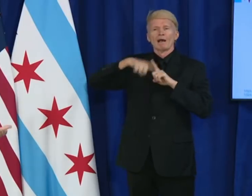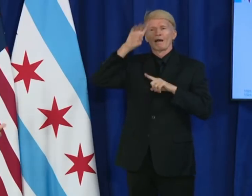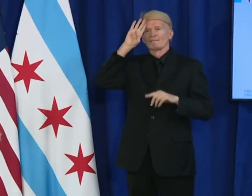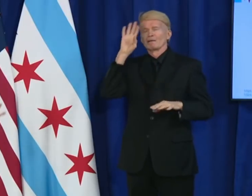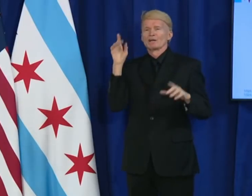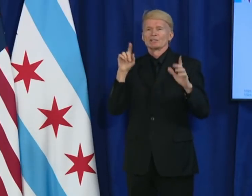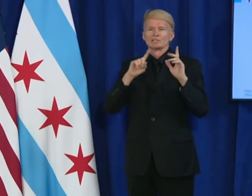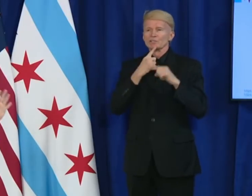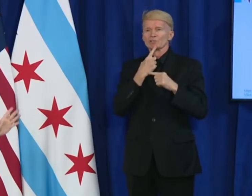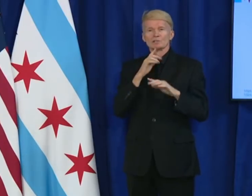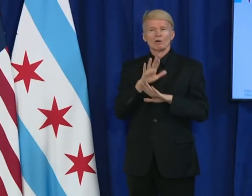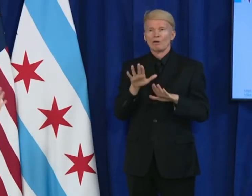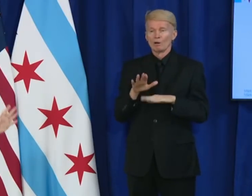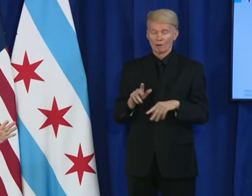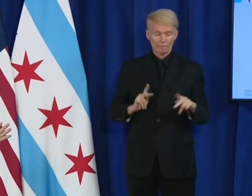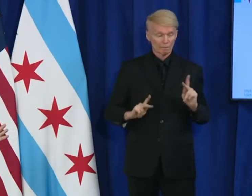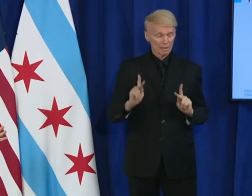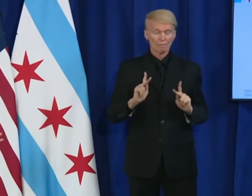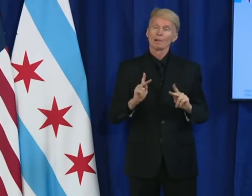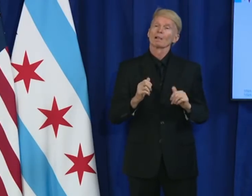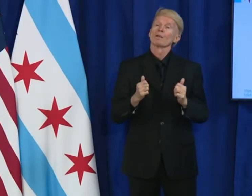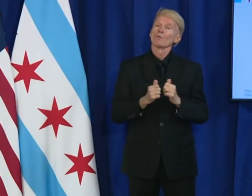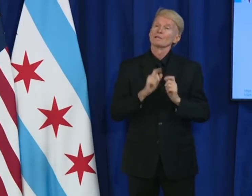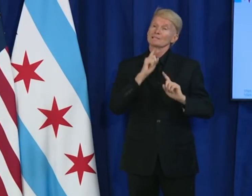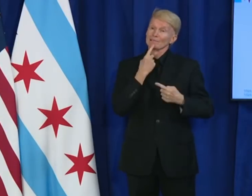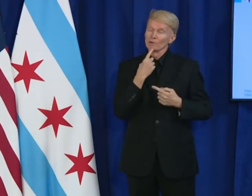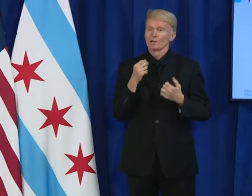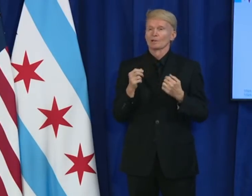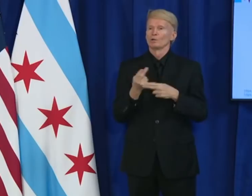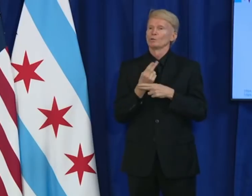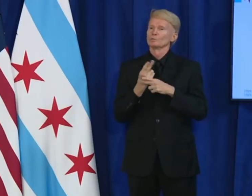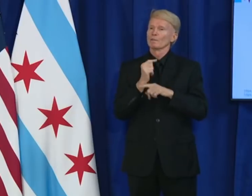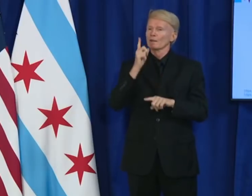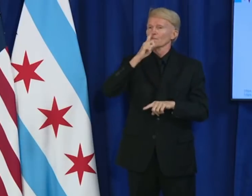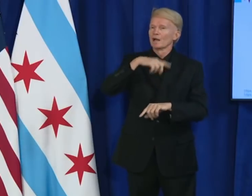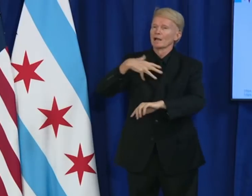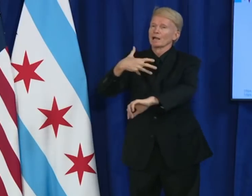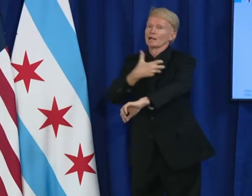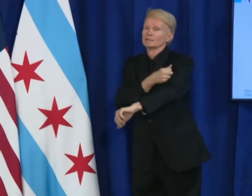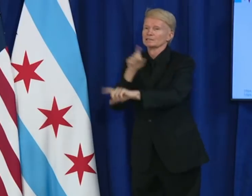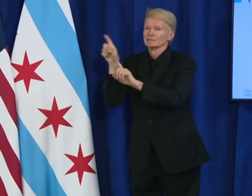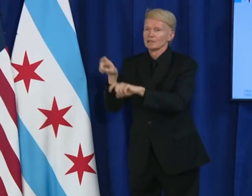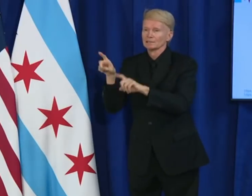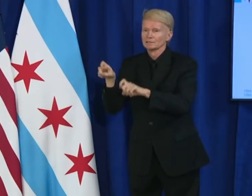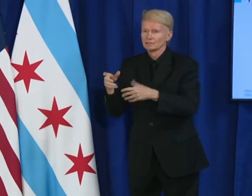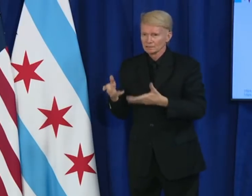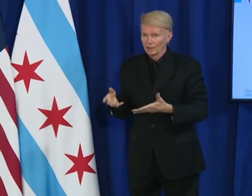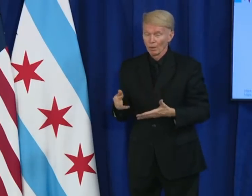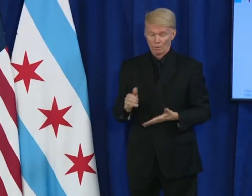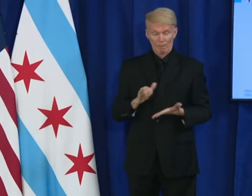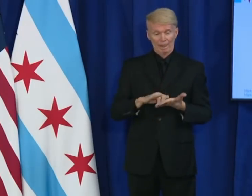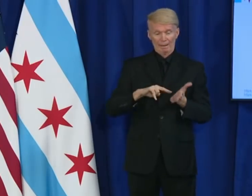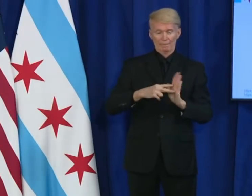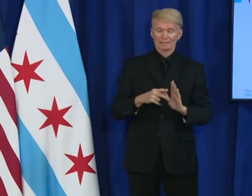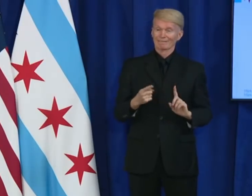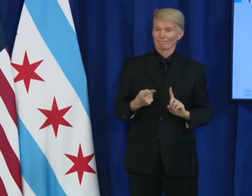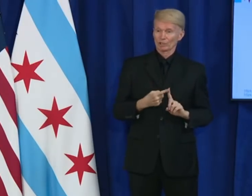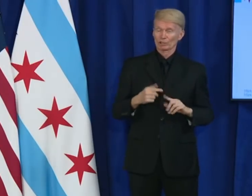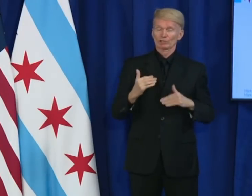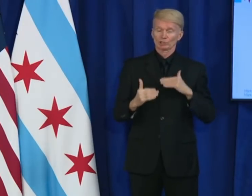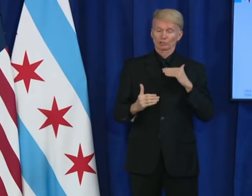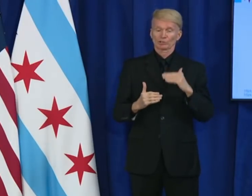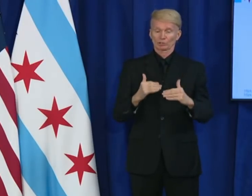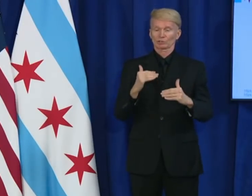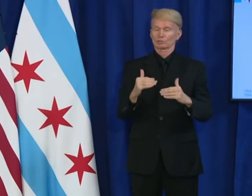ill people with COVID were in the placebo arm. And so this lets us know in the preliminary assessment, this vaccine